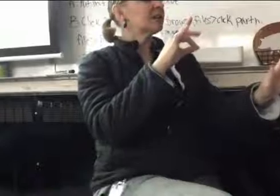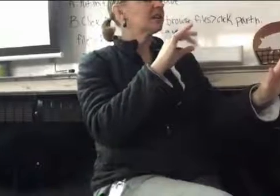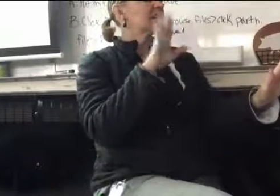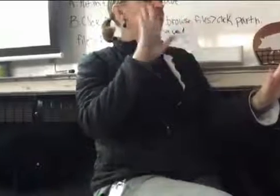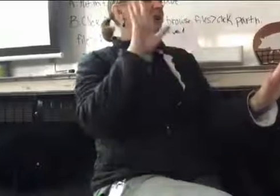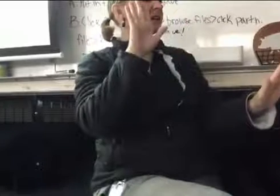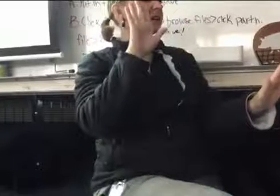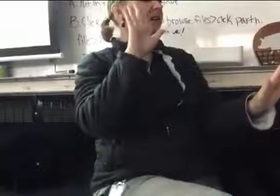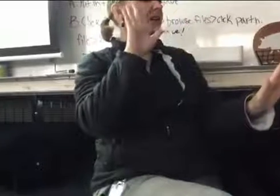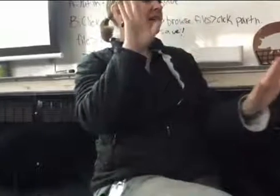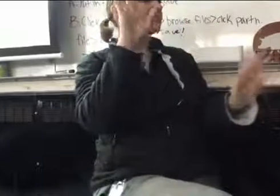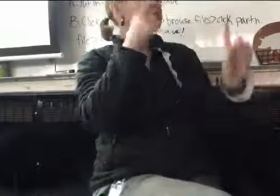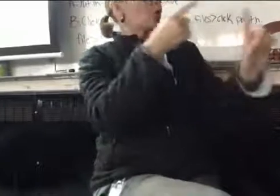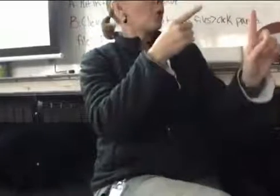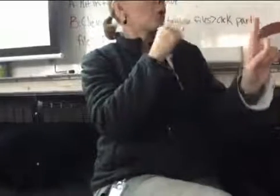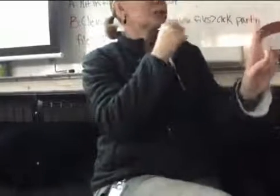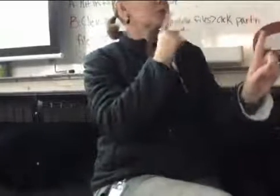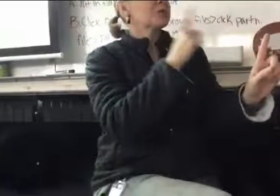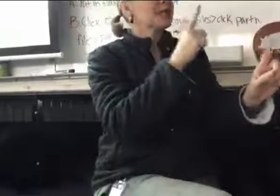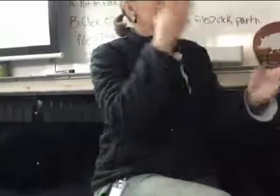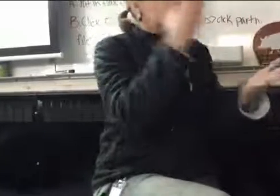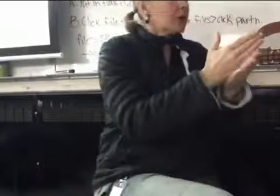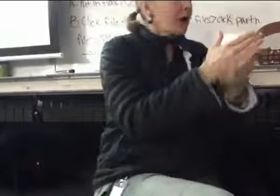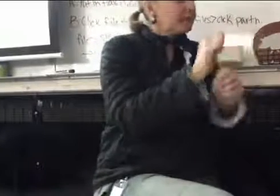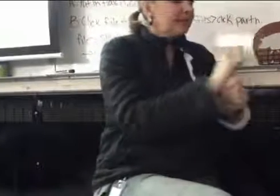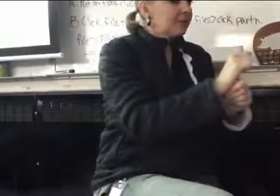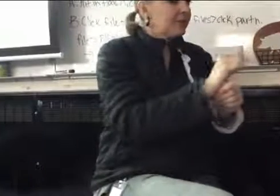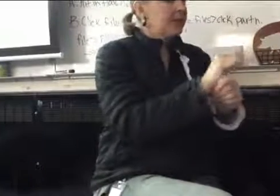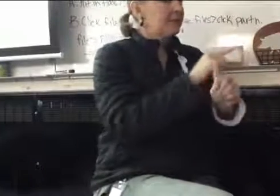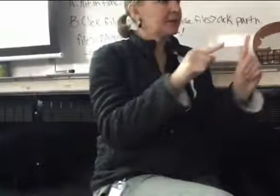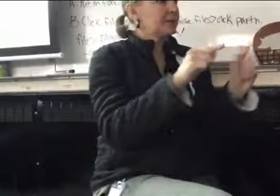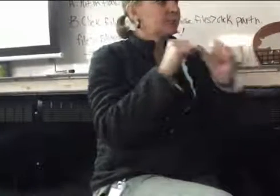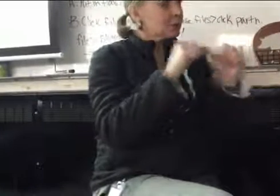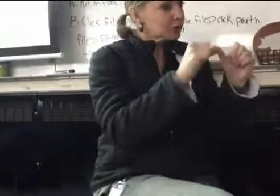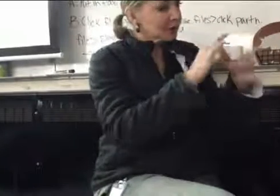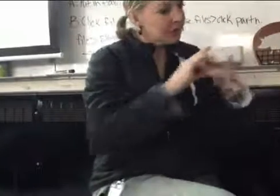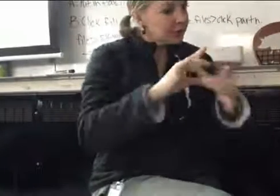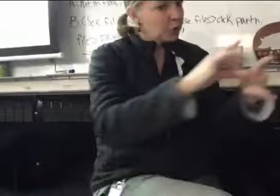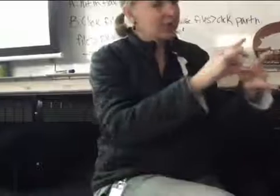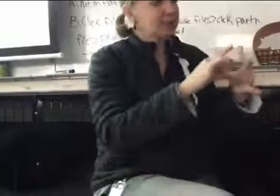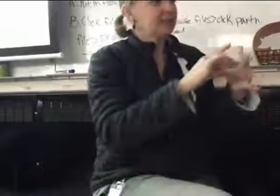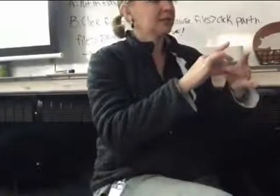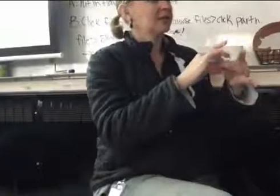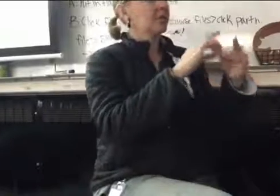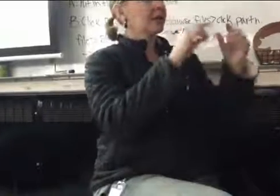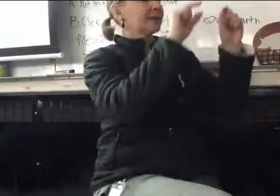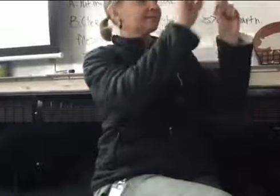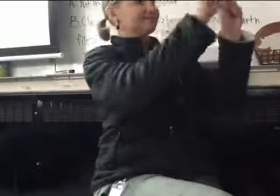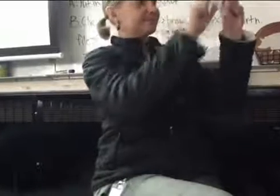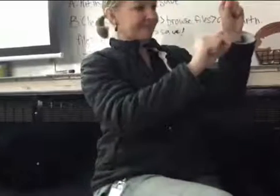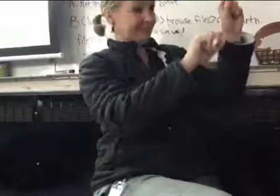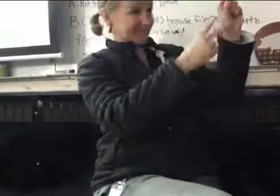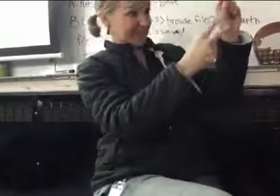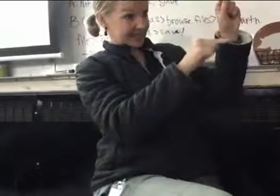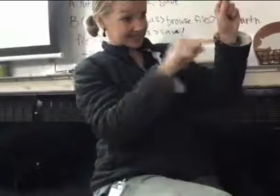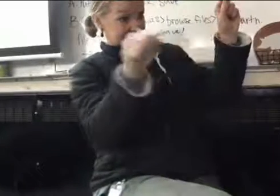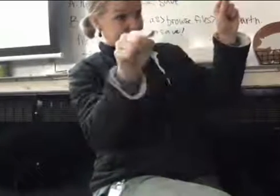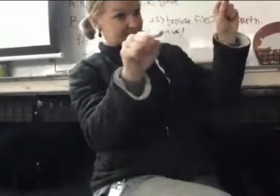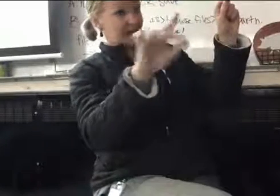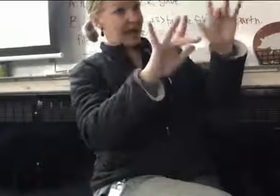slavery. Now, if you will also star the second bullet and